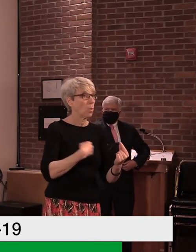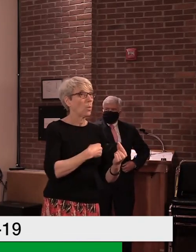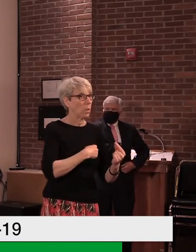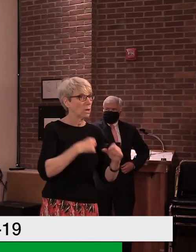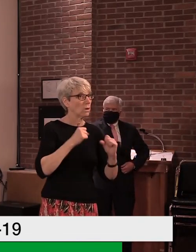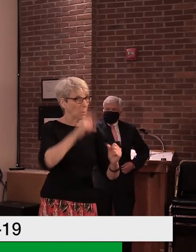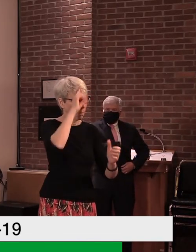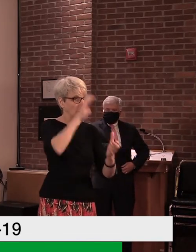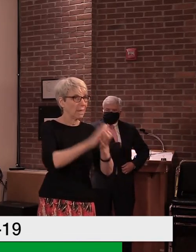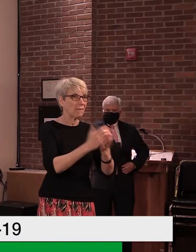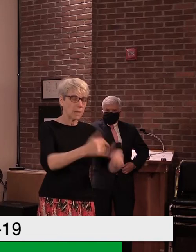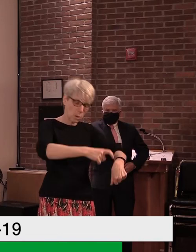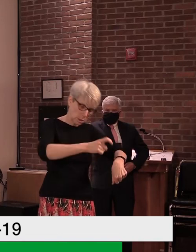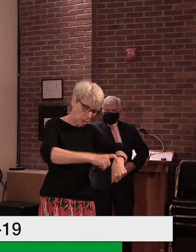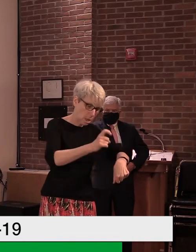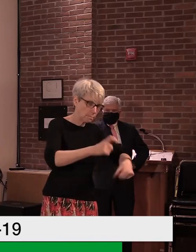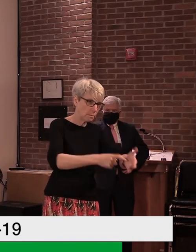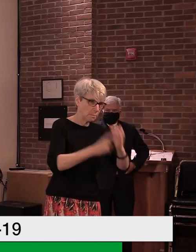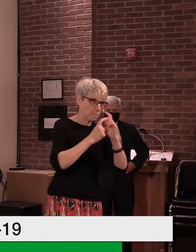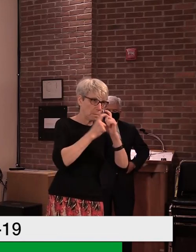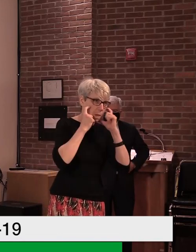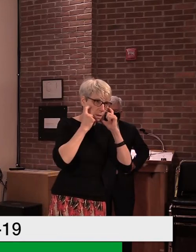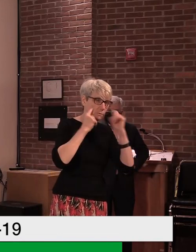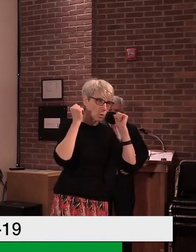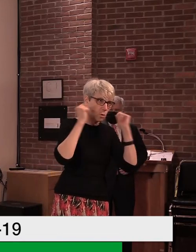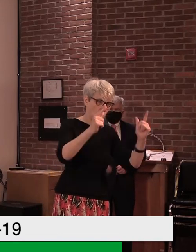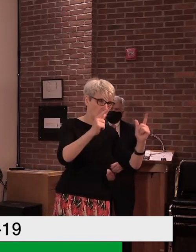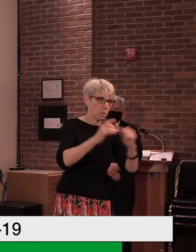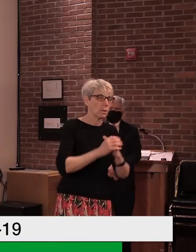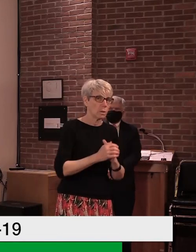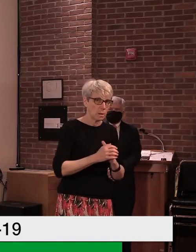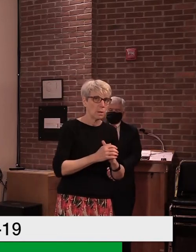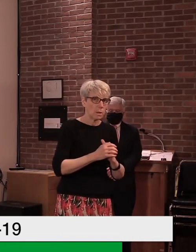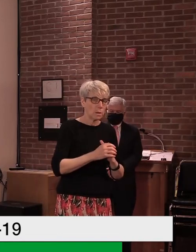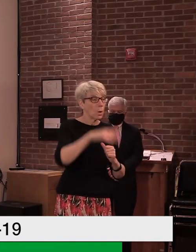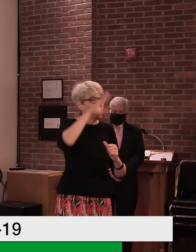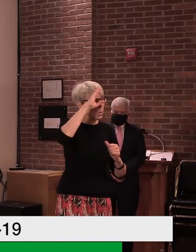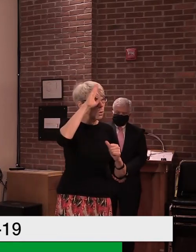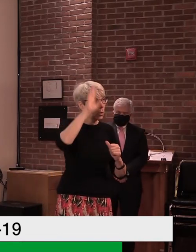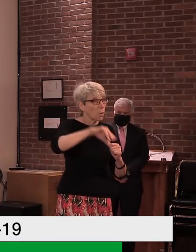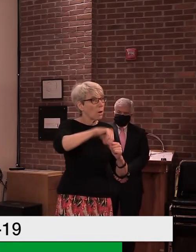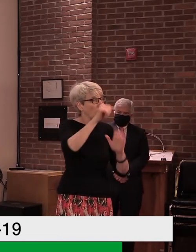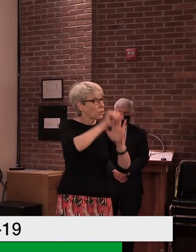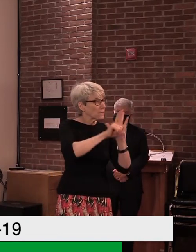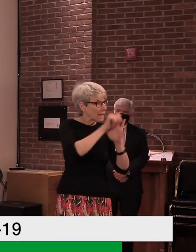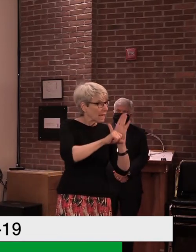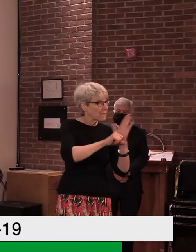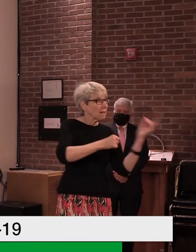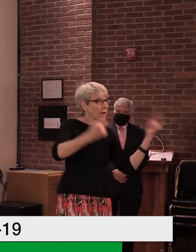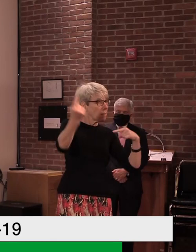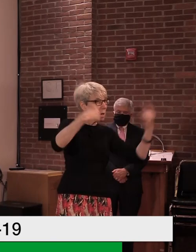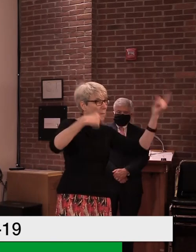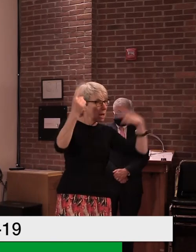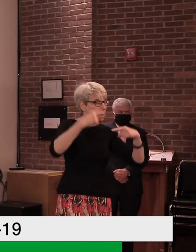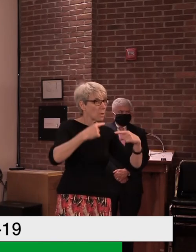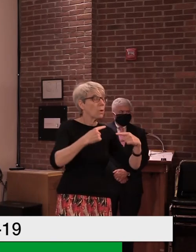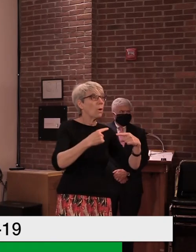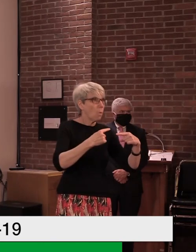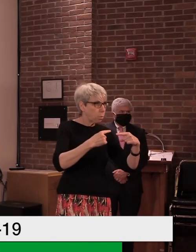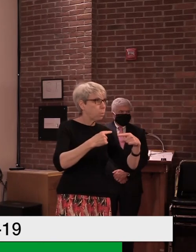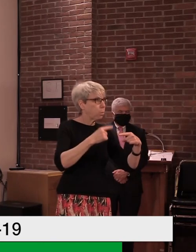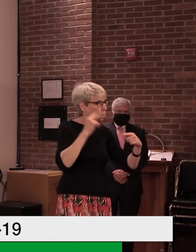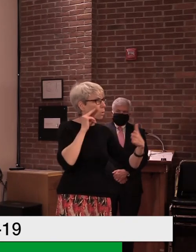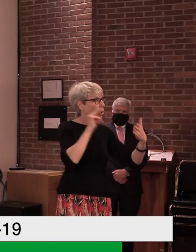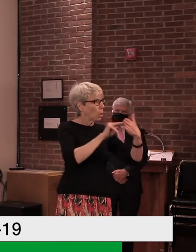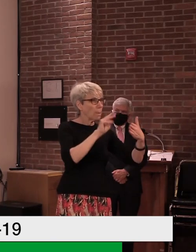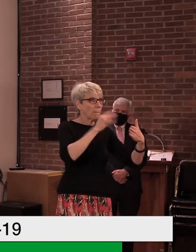mask mandate is reasonable, especially given the red zones that are we are seeing expanding all around us